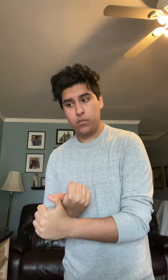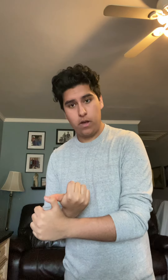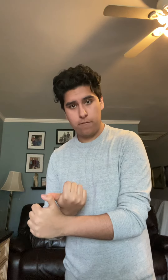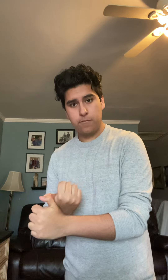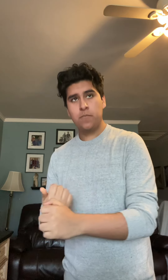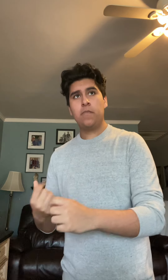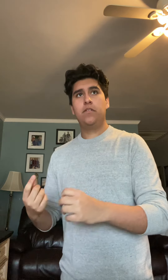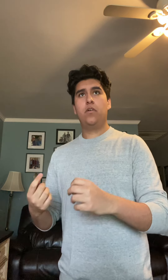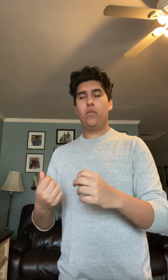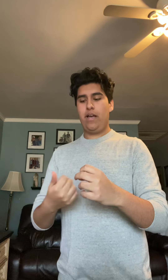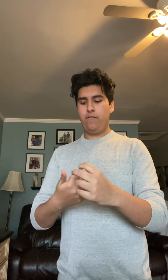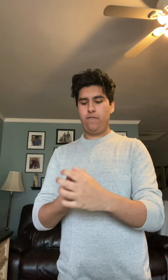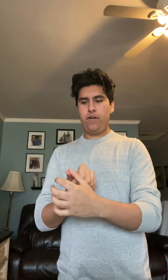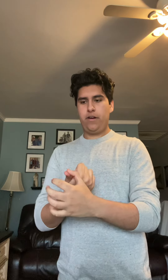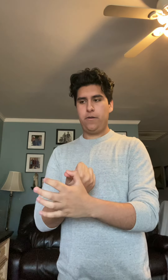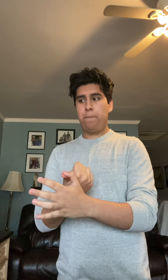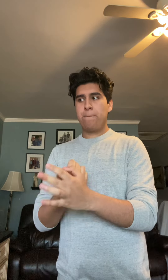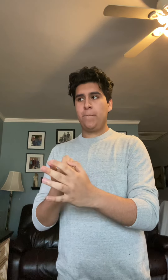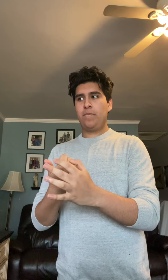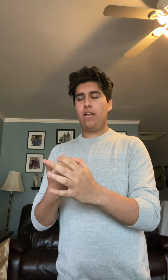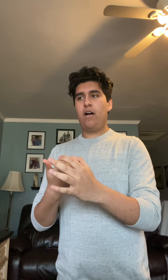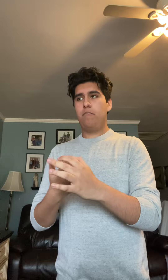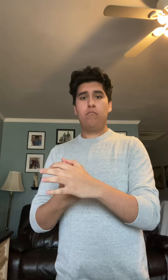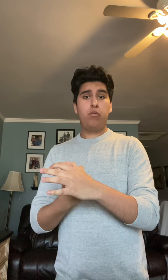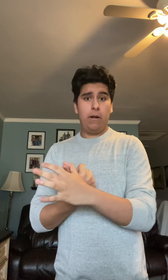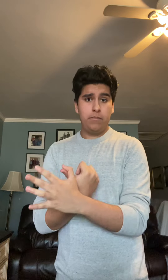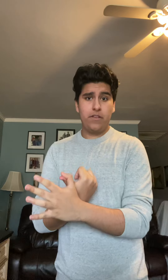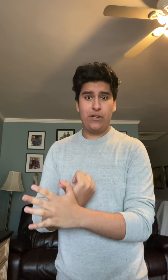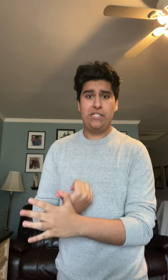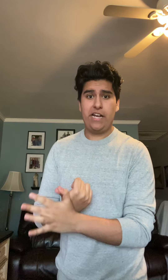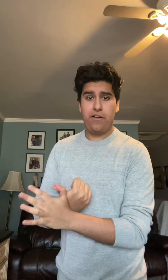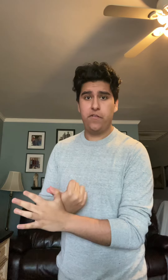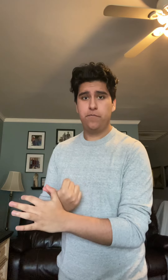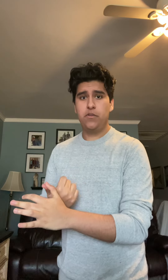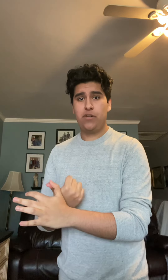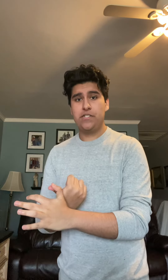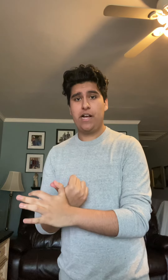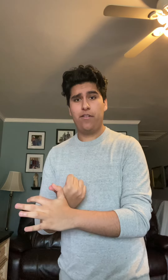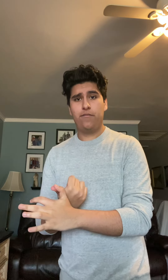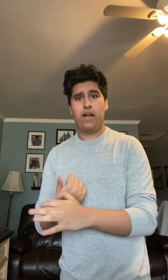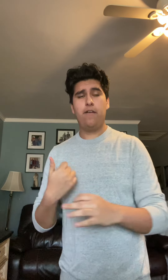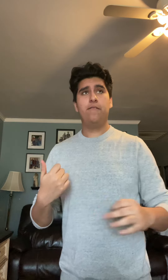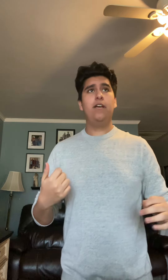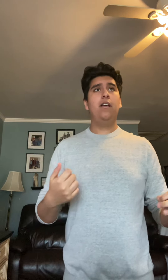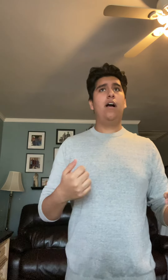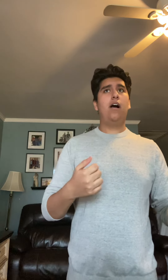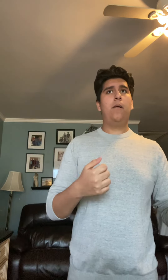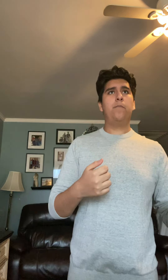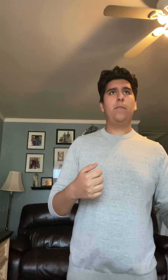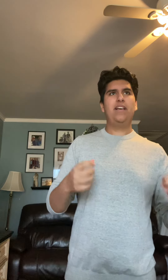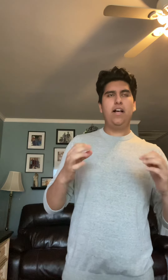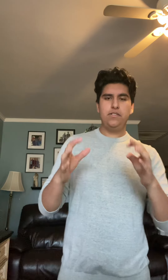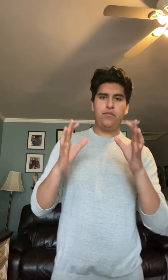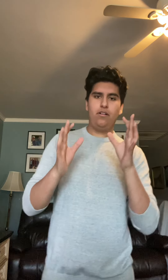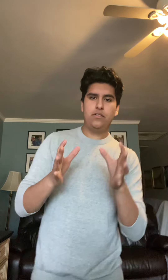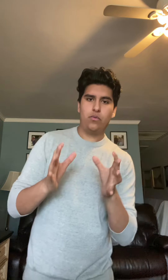wife. So we have Nefir here, probably the most tragic out of the 5, because of all of his